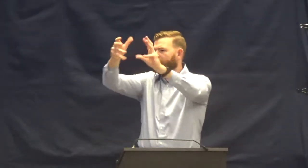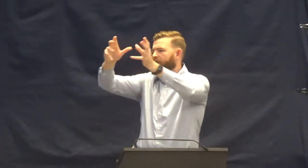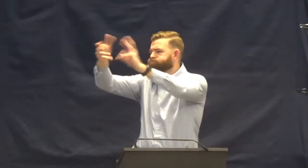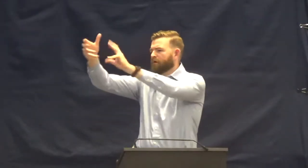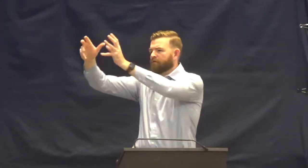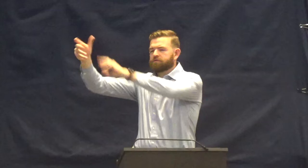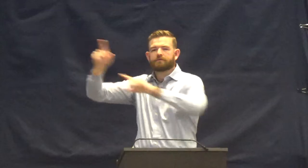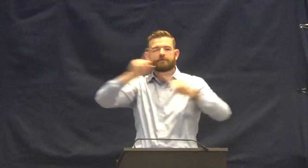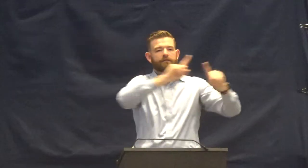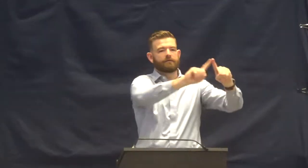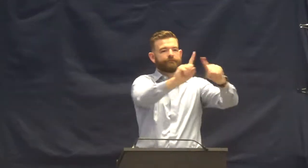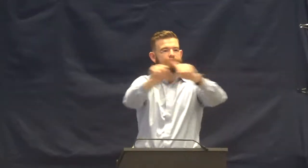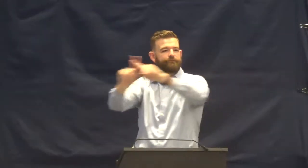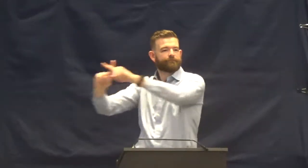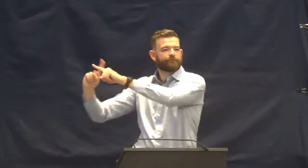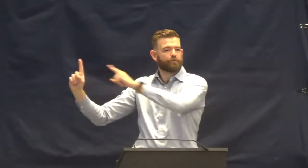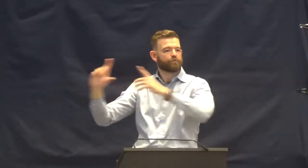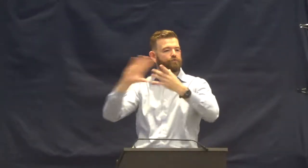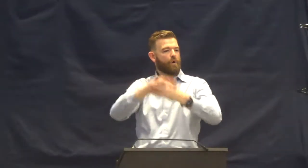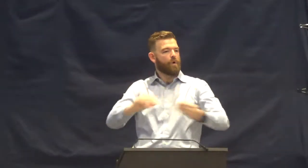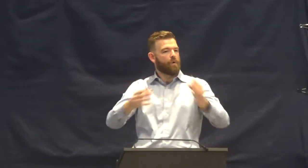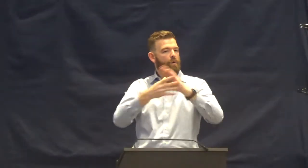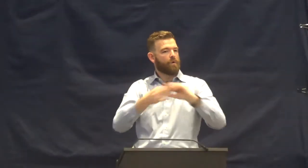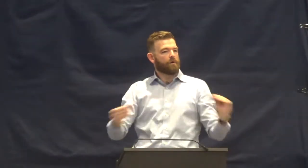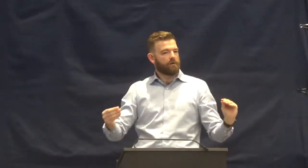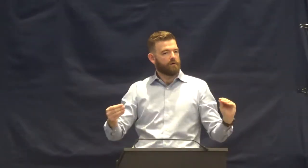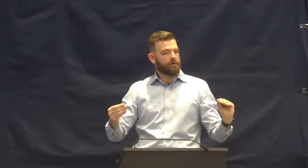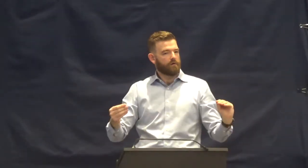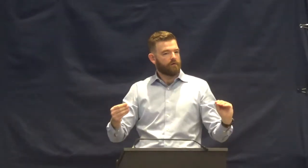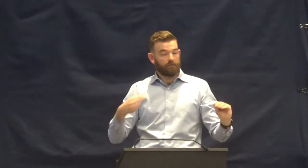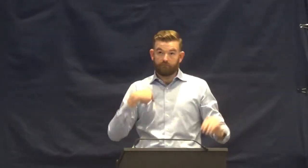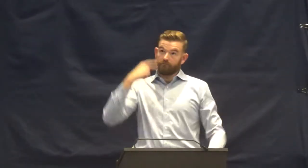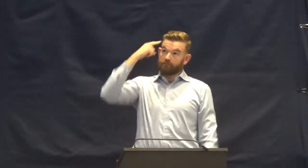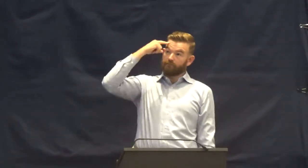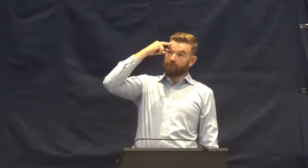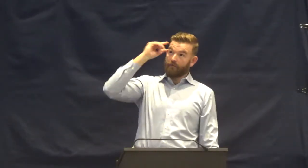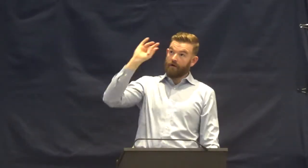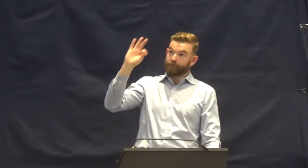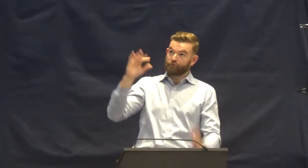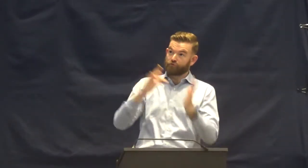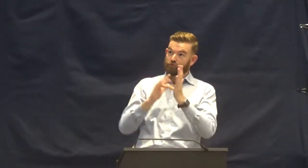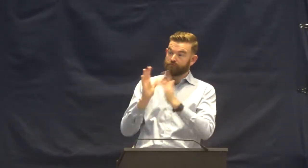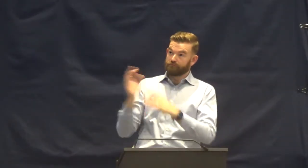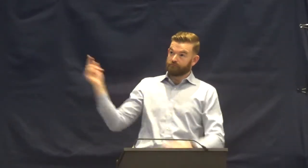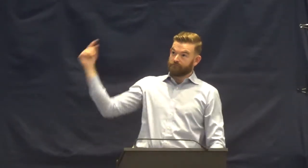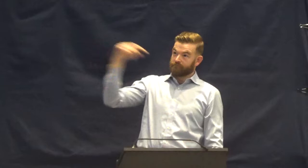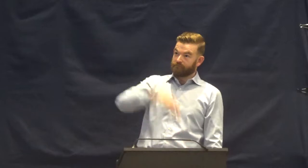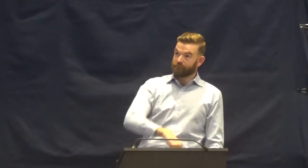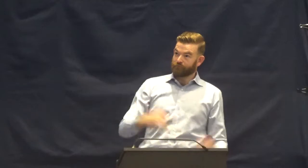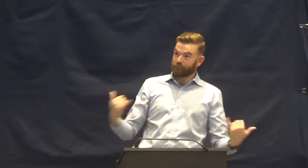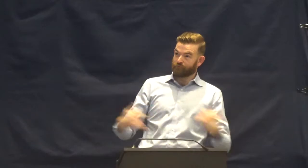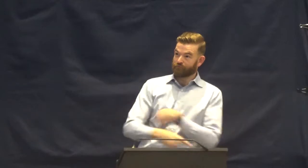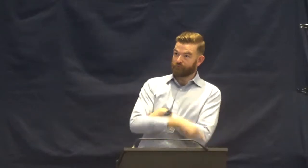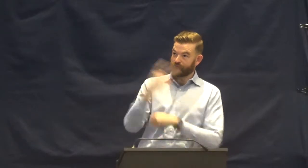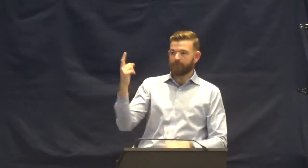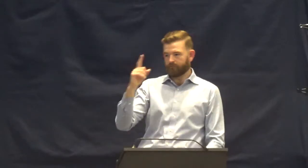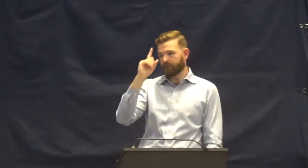see Jesus' ministry interrupted all of these cultural stories that